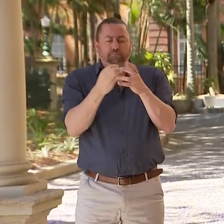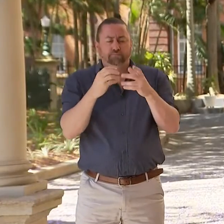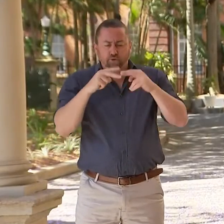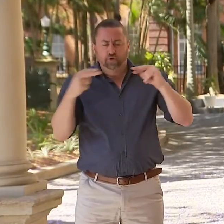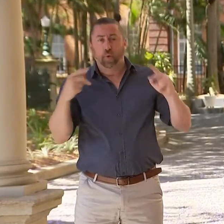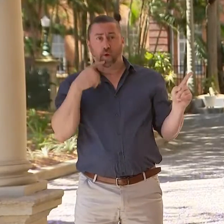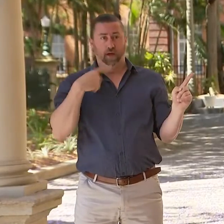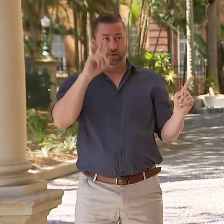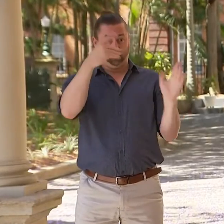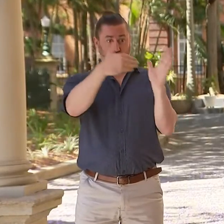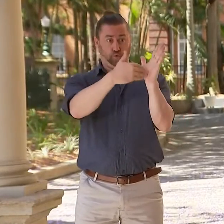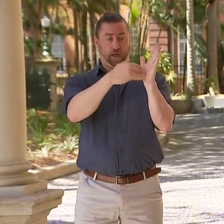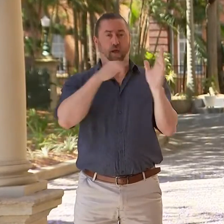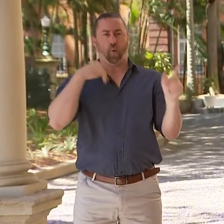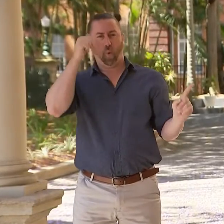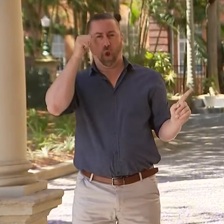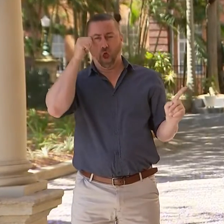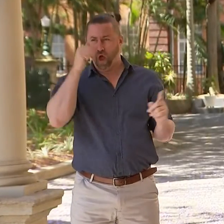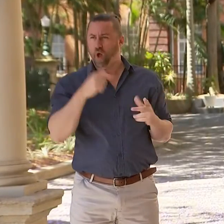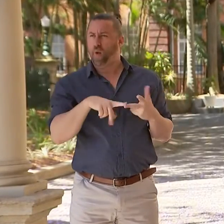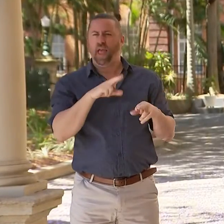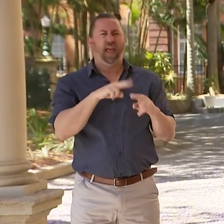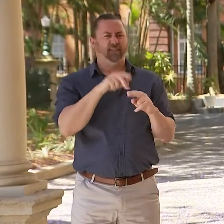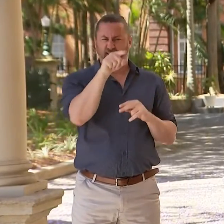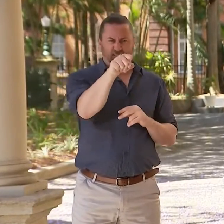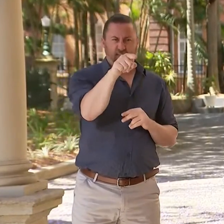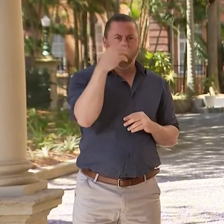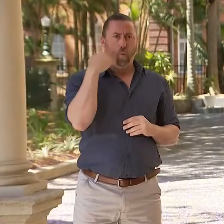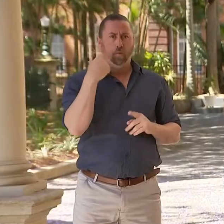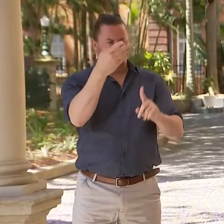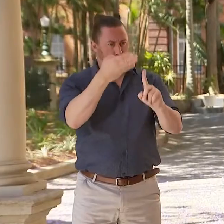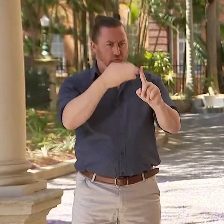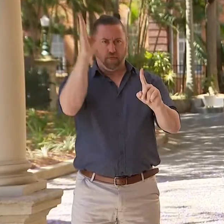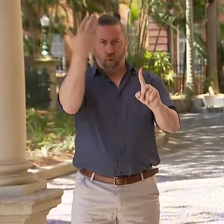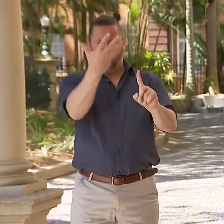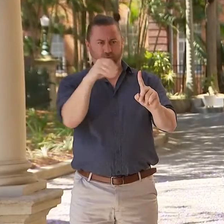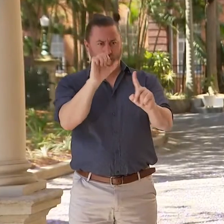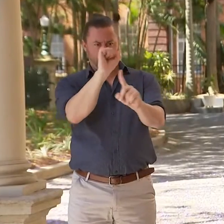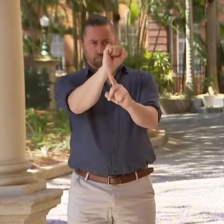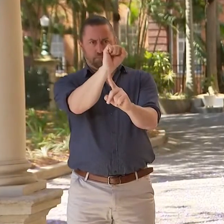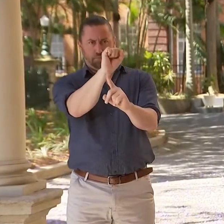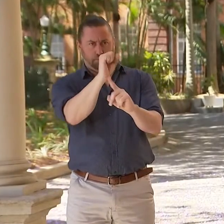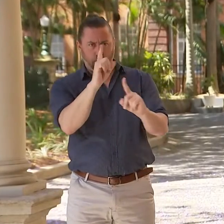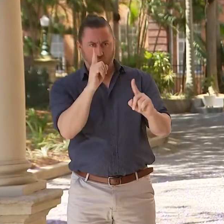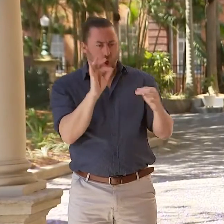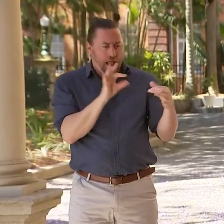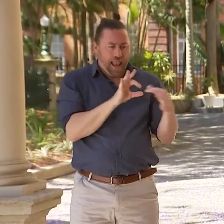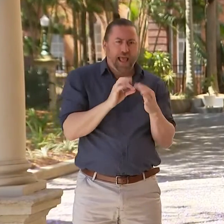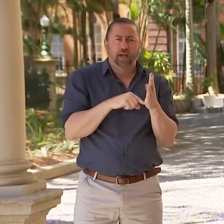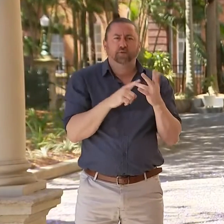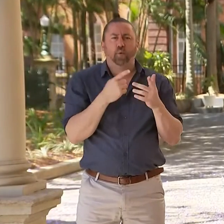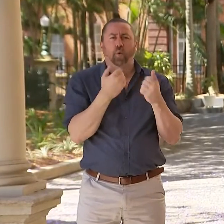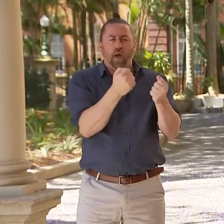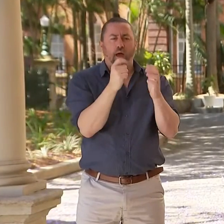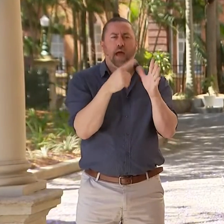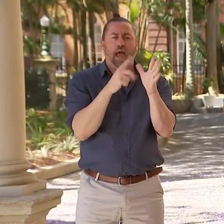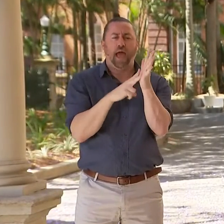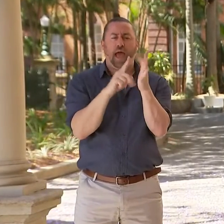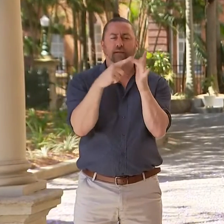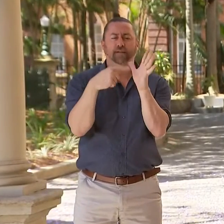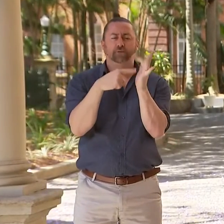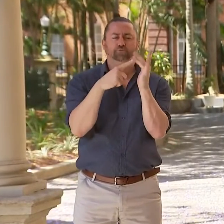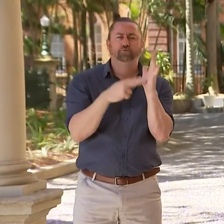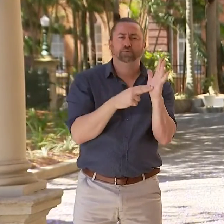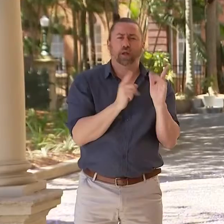later today, I would think I'll get that back. And if it comes back that it's unrelated to the current clusters, would you expect to recommend a lockdown again? Well, no, as